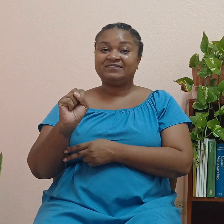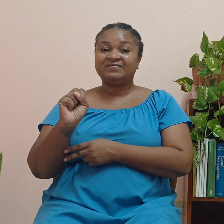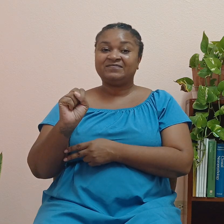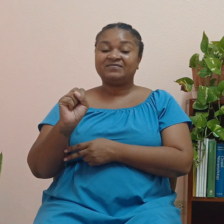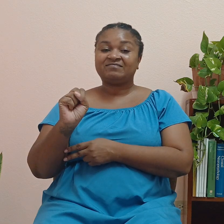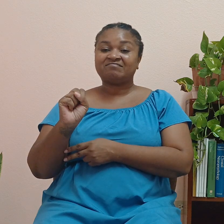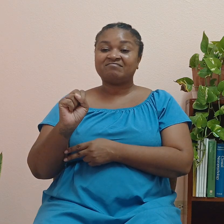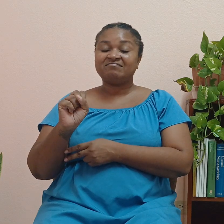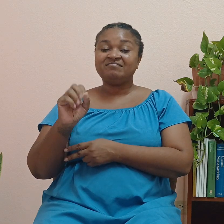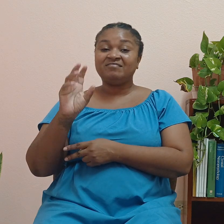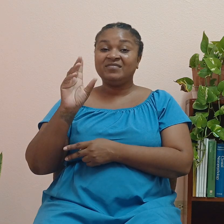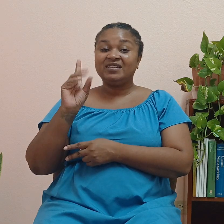Deuteronomy,